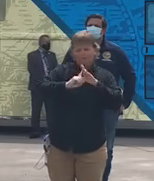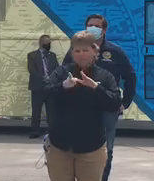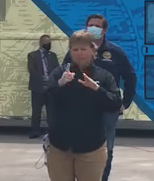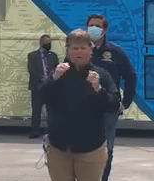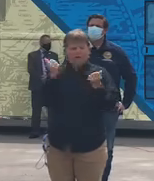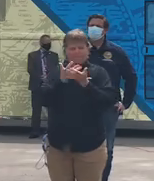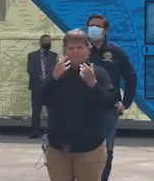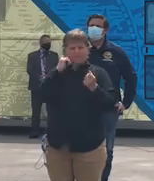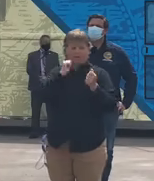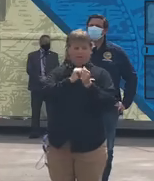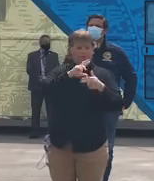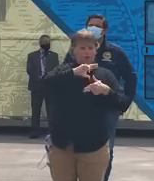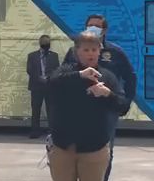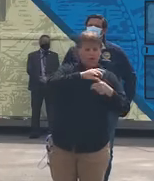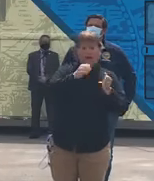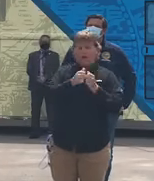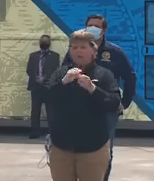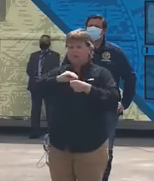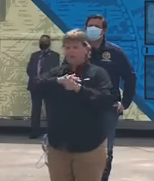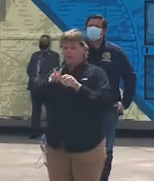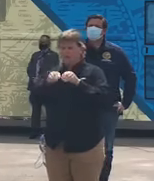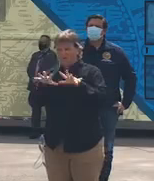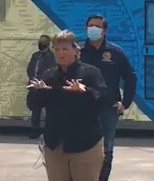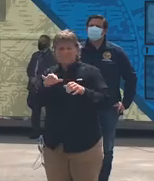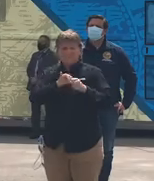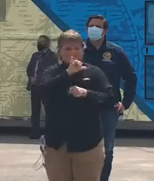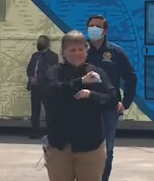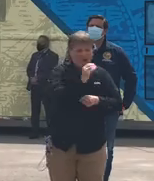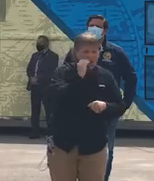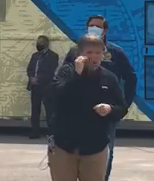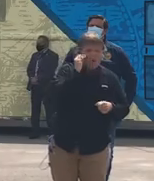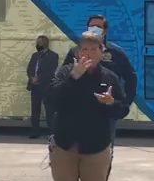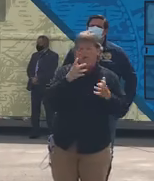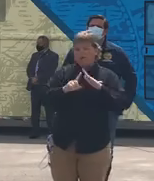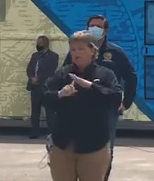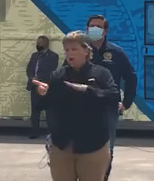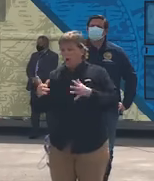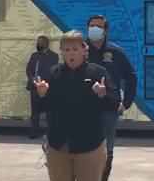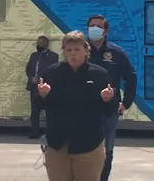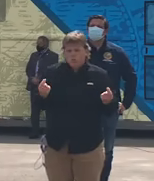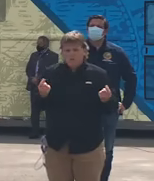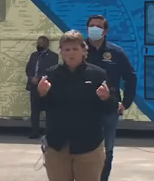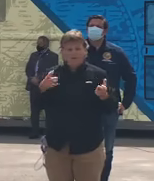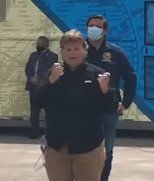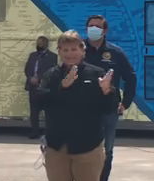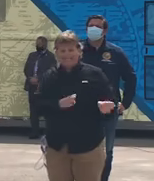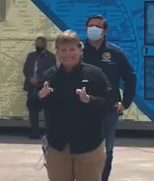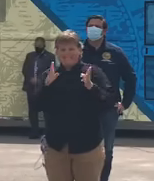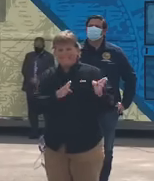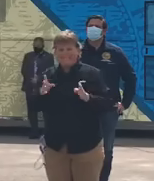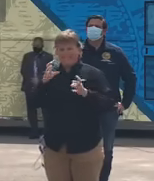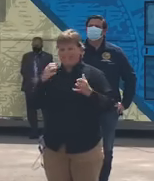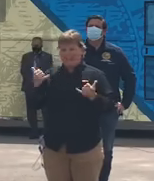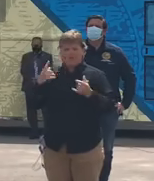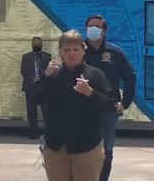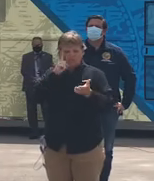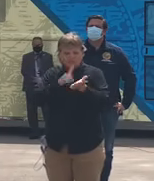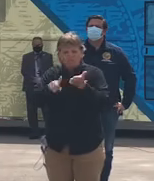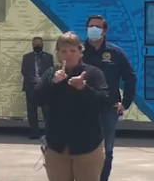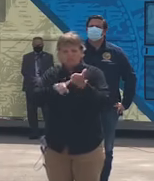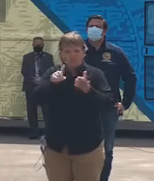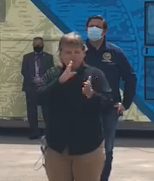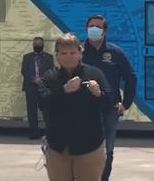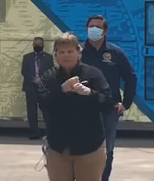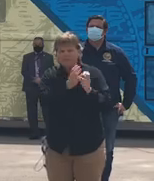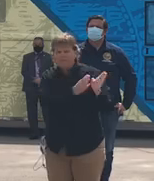mandatory evacuations based on the type of structure do you have? We always talk about, know your zone, what type of zone, evacuation